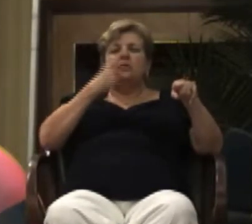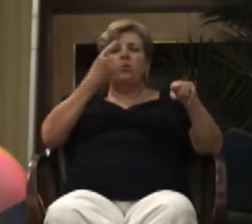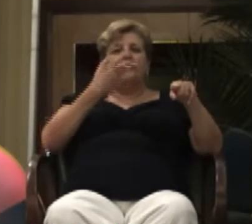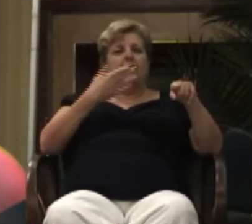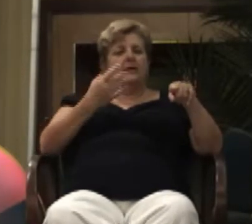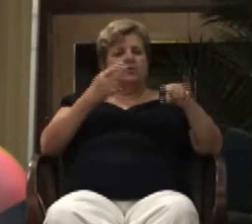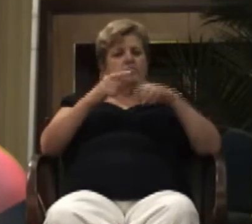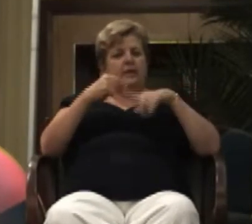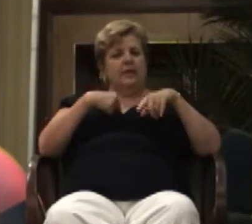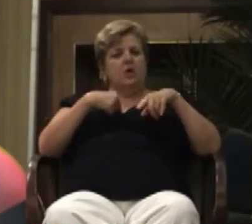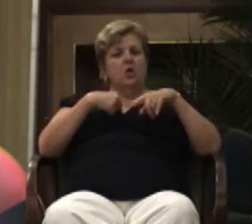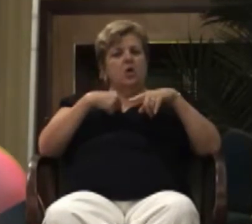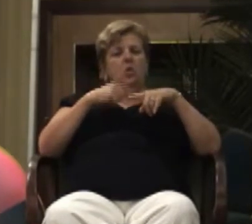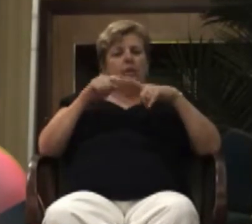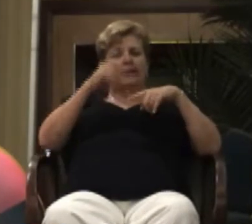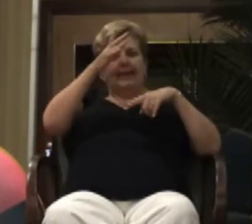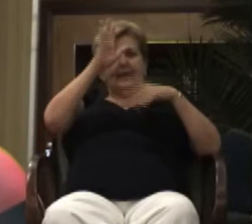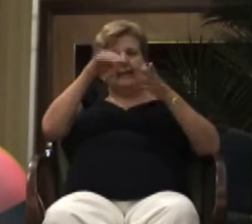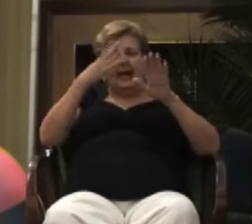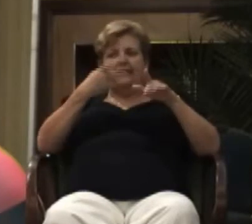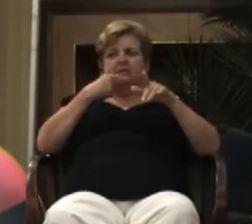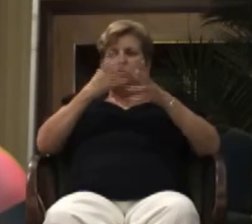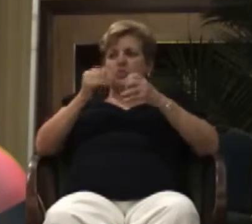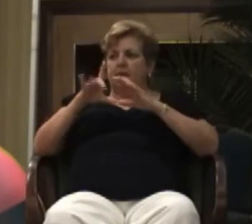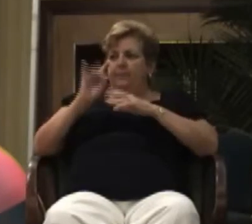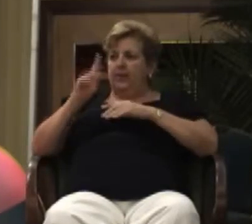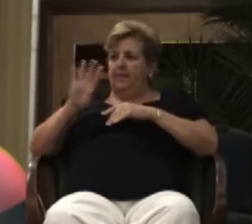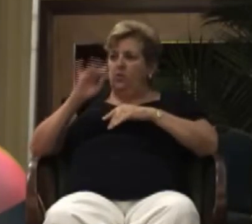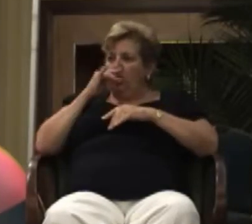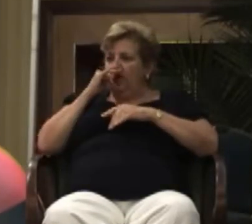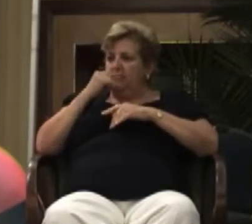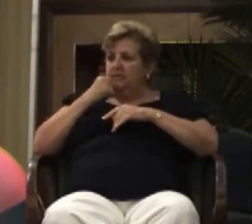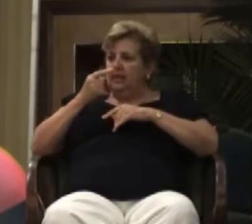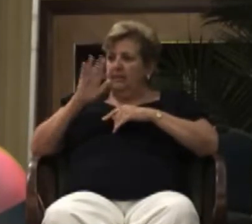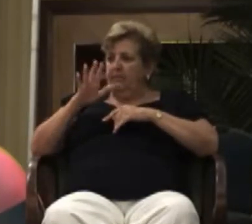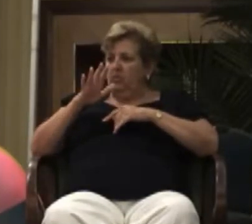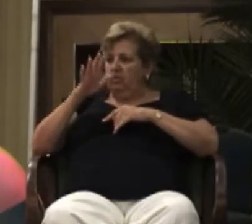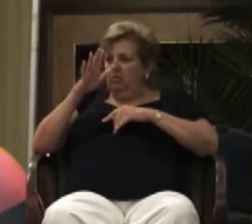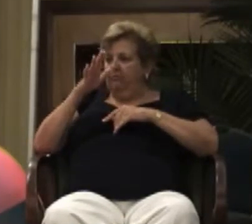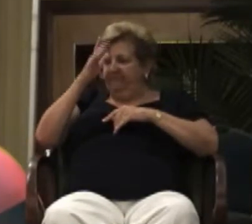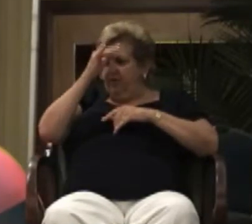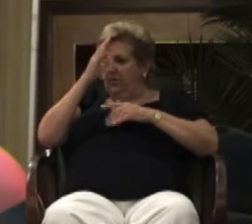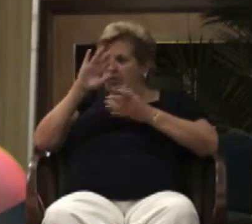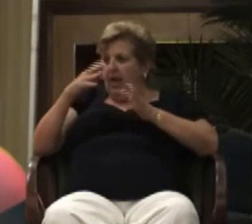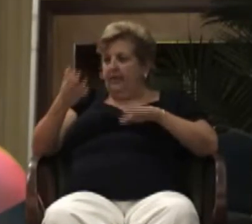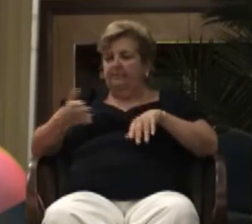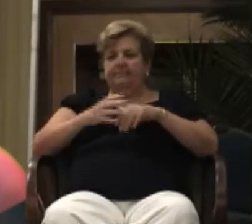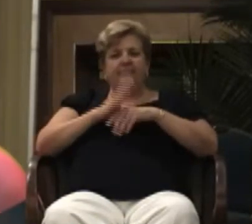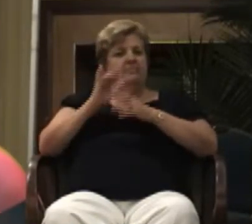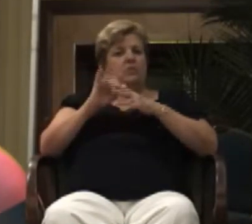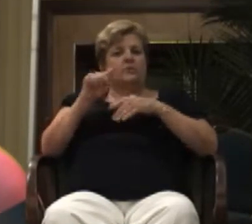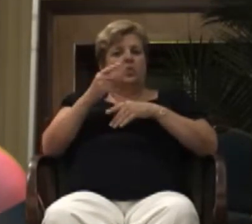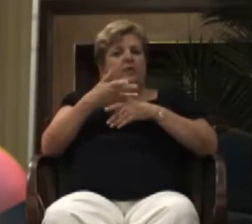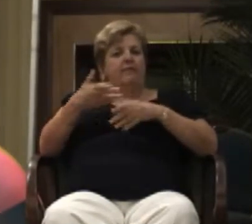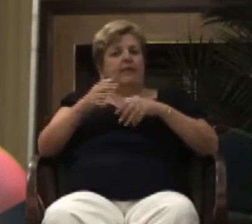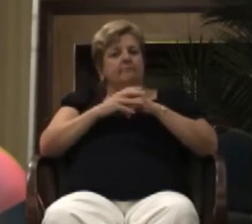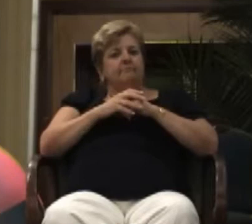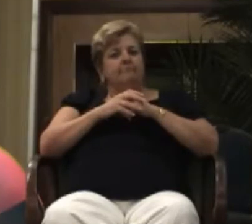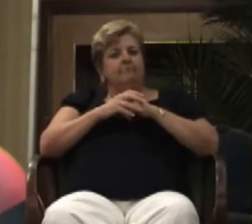only kindness he ever showed me in my adult life. But he did that for my children. And my children 12-stepped him, his